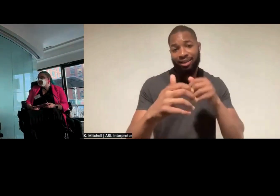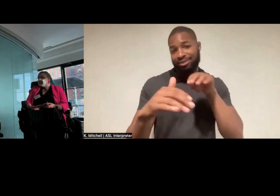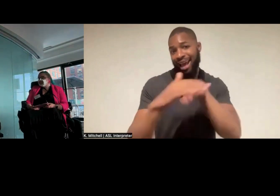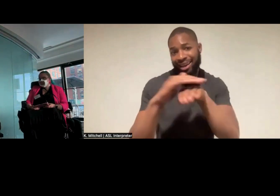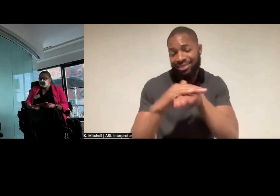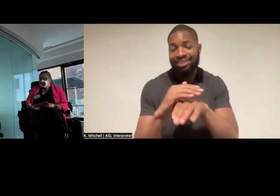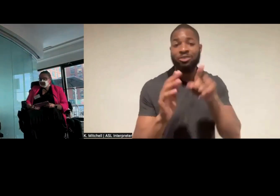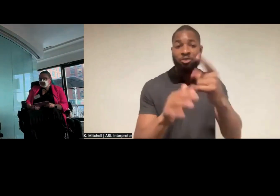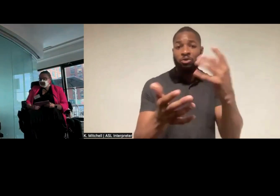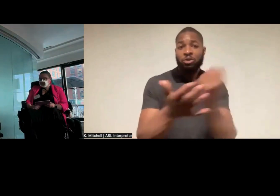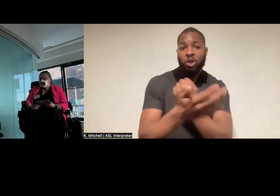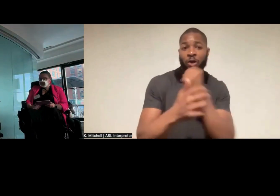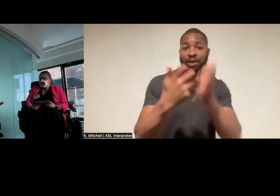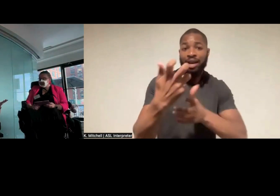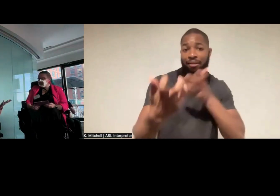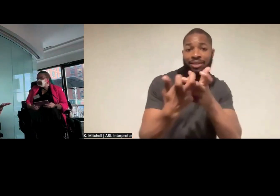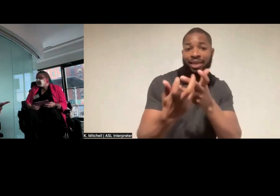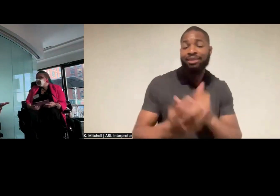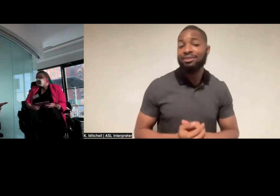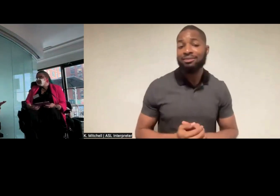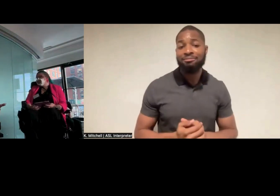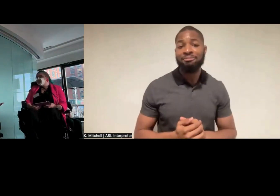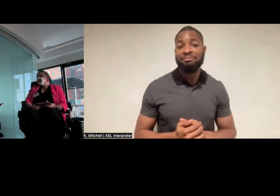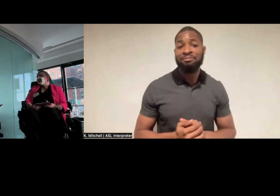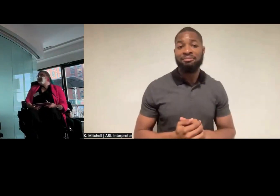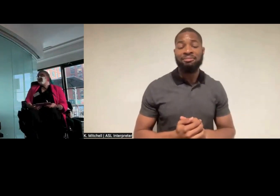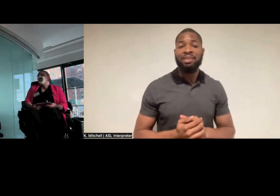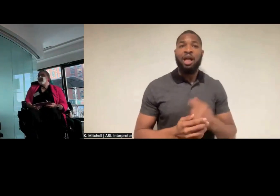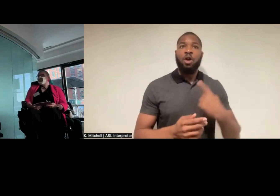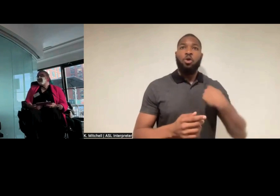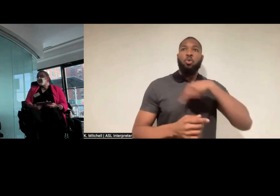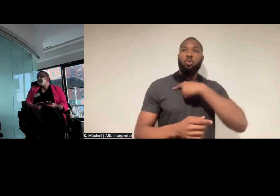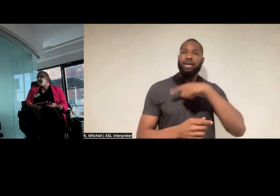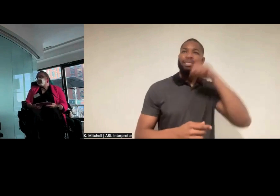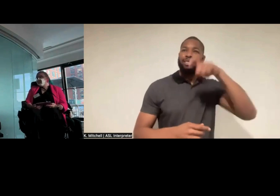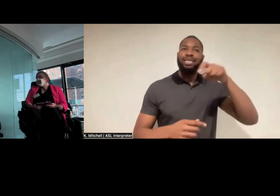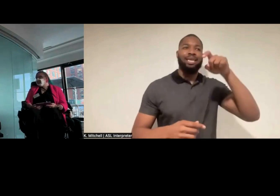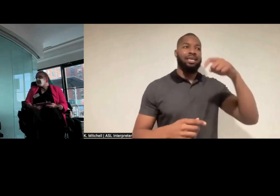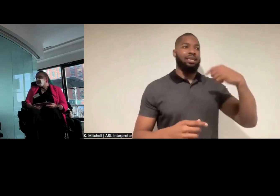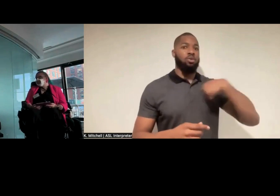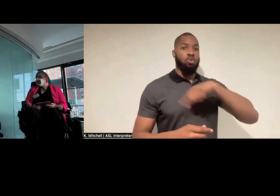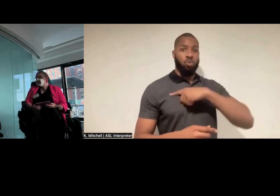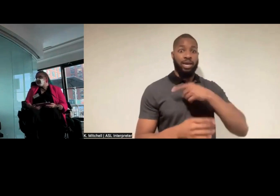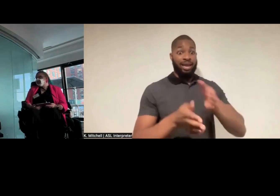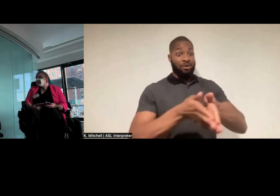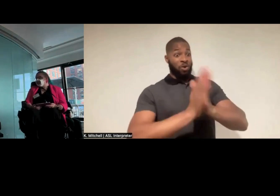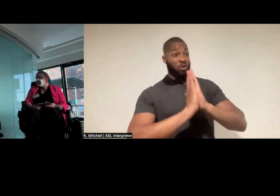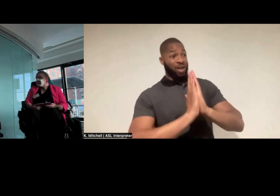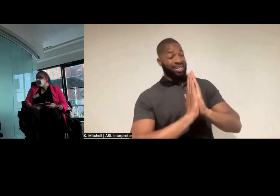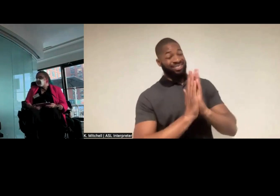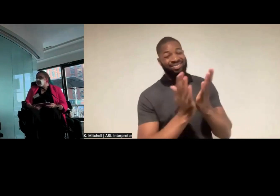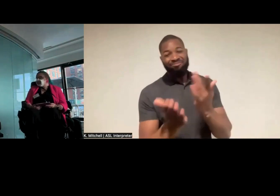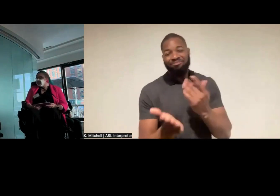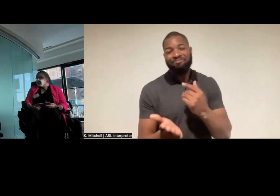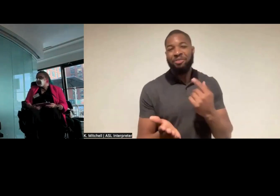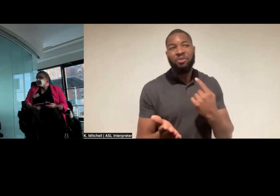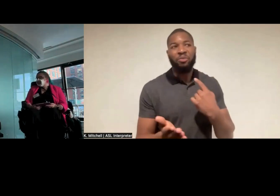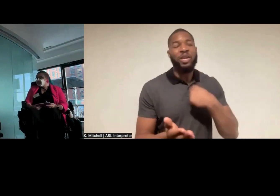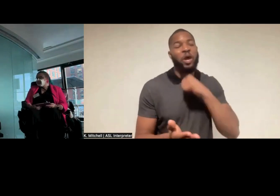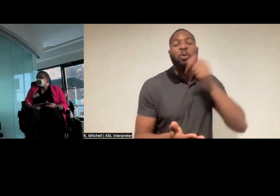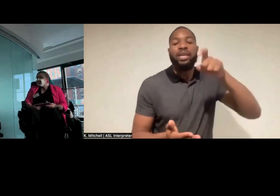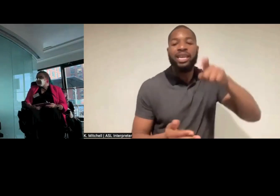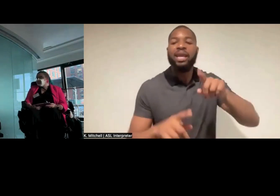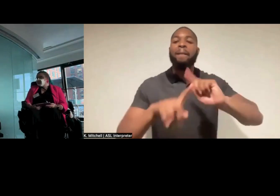There's like my panelists are saying, you shouldn't even have to ask, but if you do, you should be accommodated. If you're not, you need to contact